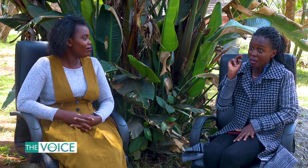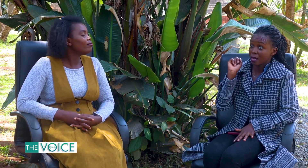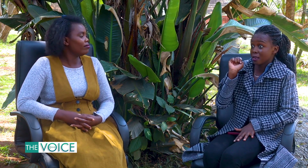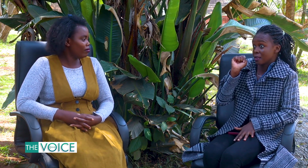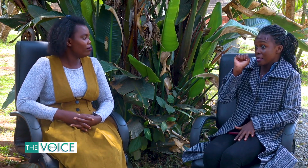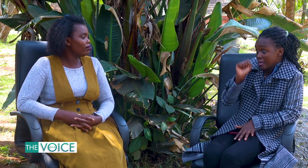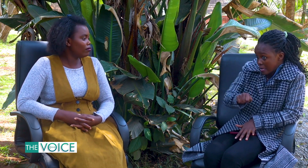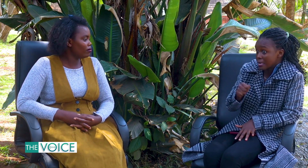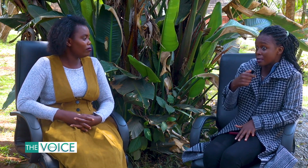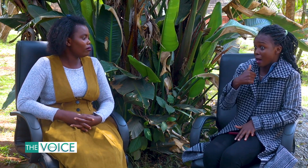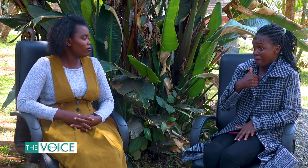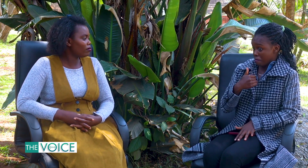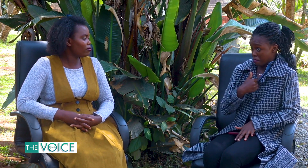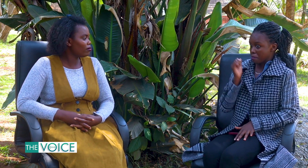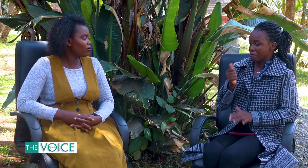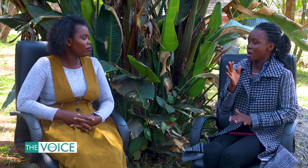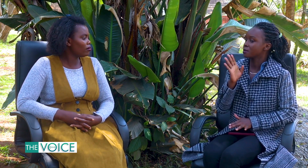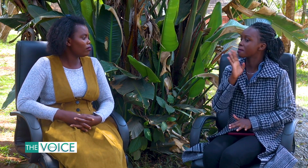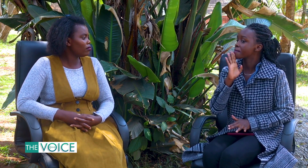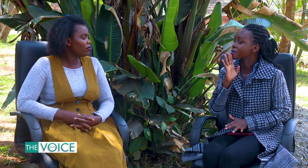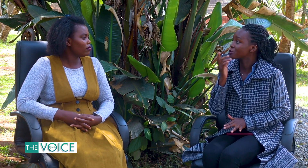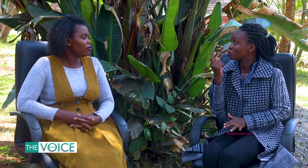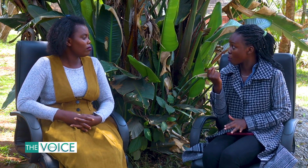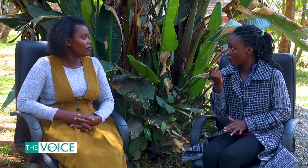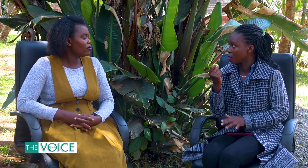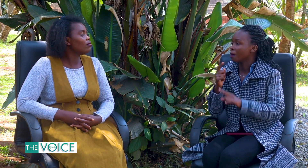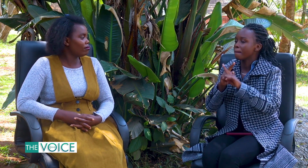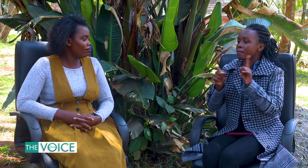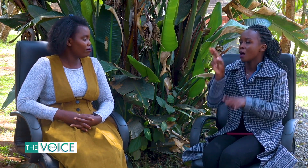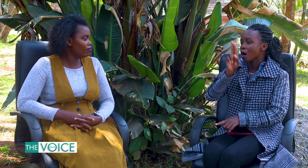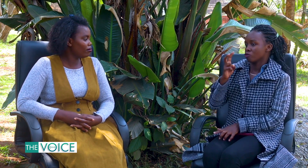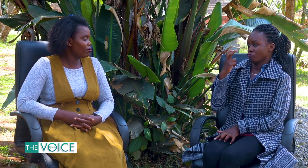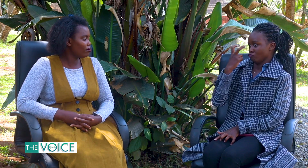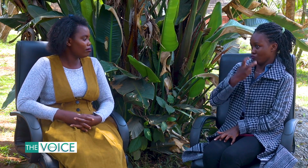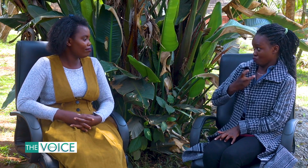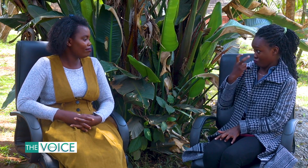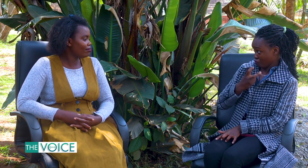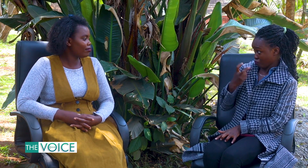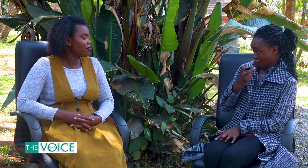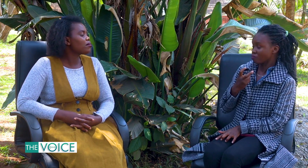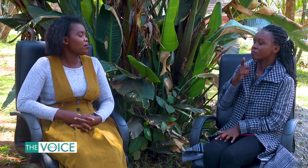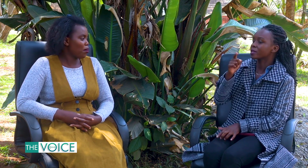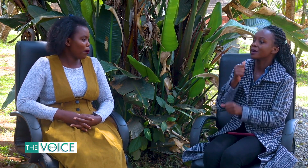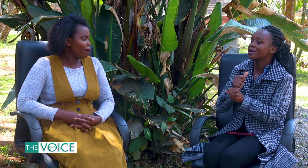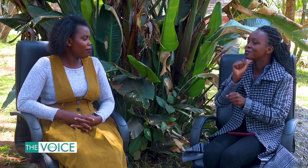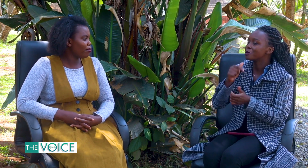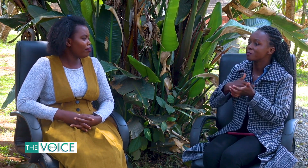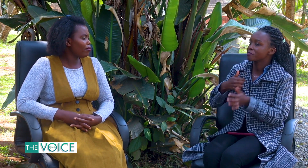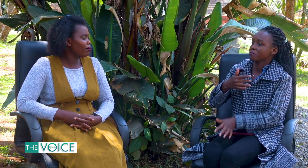deaf. And if you're hearing, for me, I can't really hear, but I can speak. I